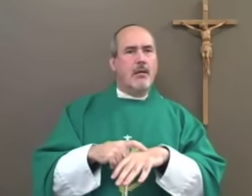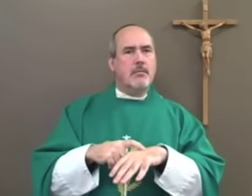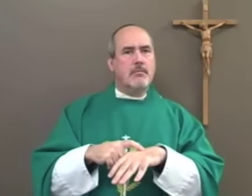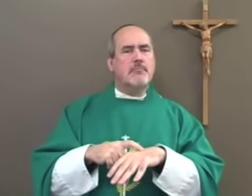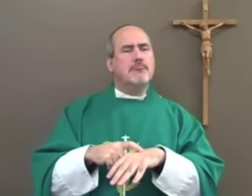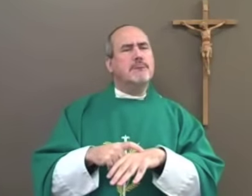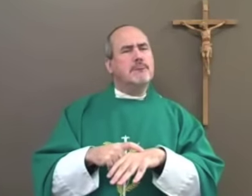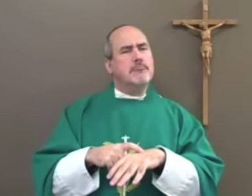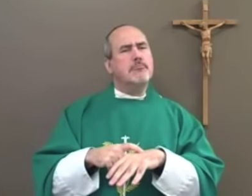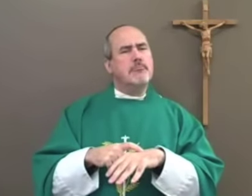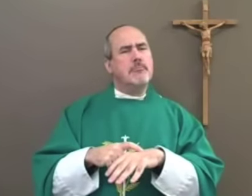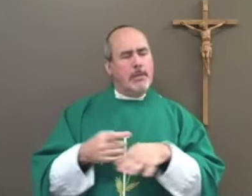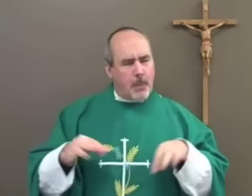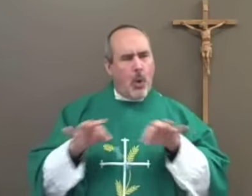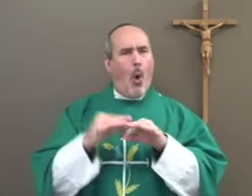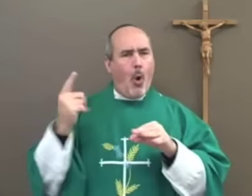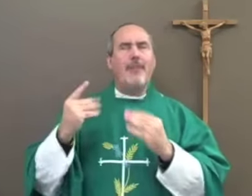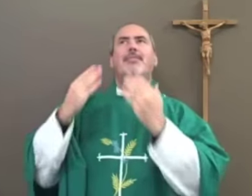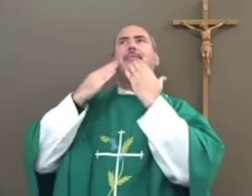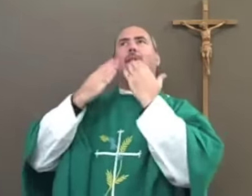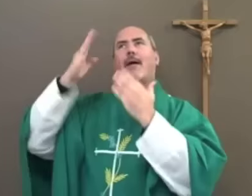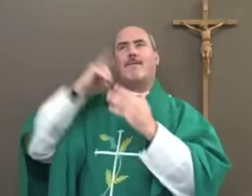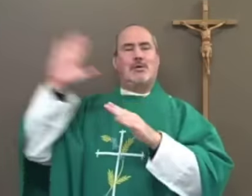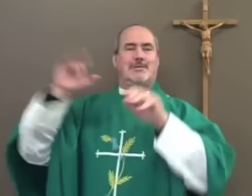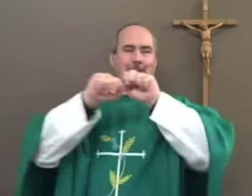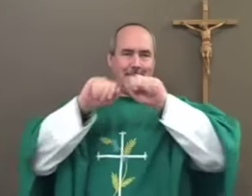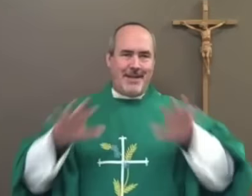And when we're going through happy, good times, we need to